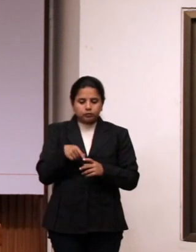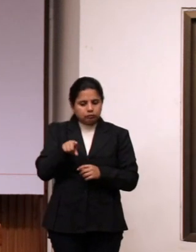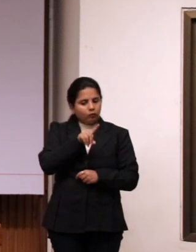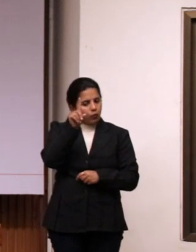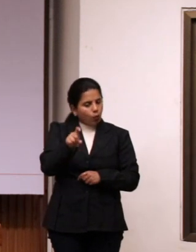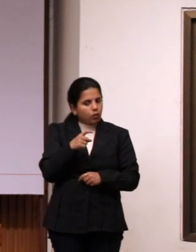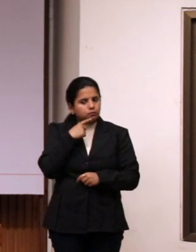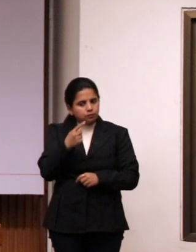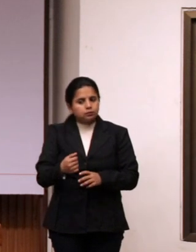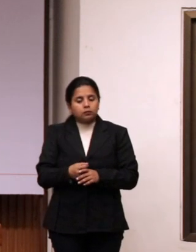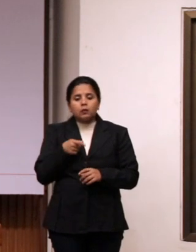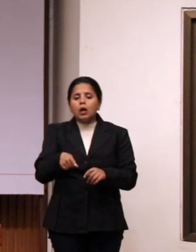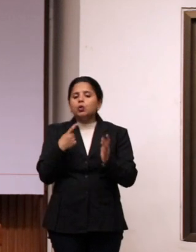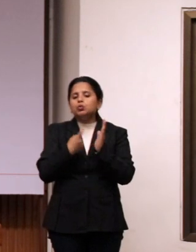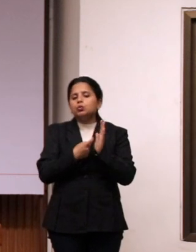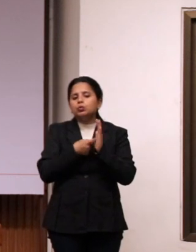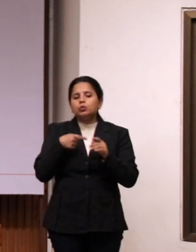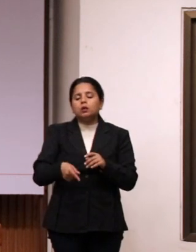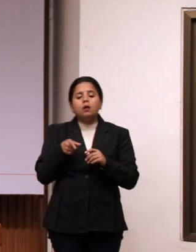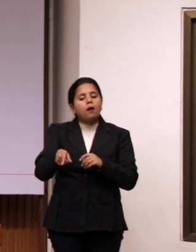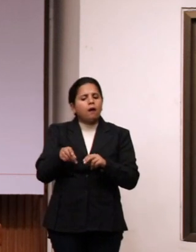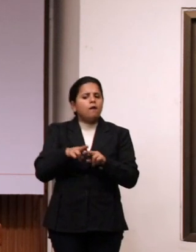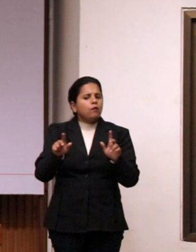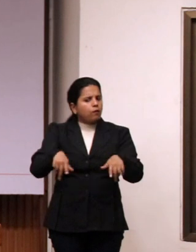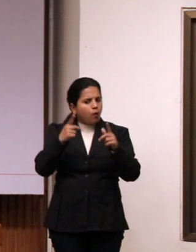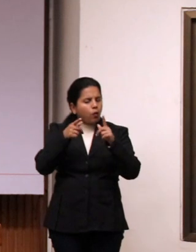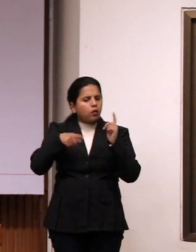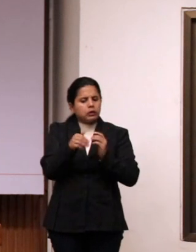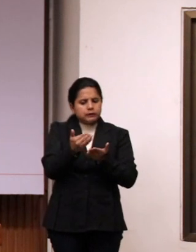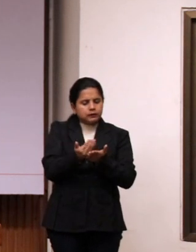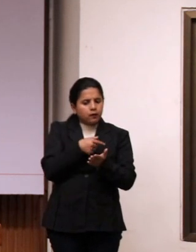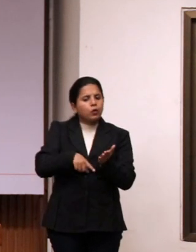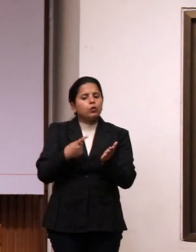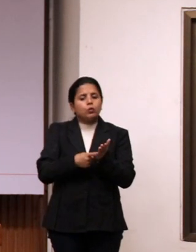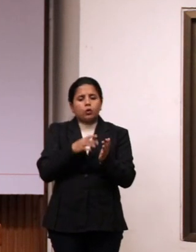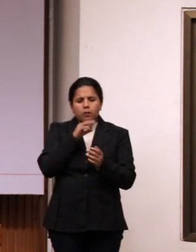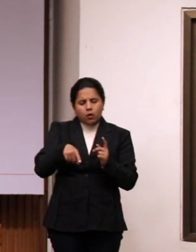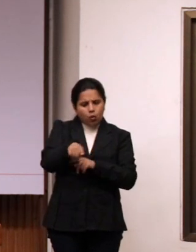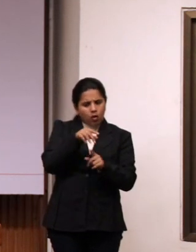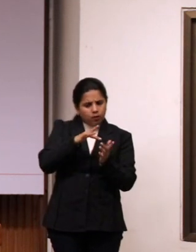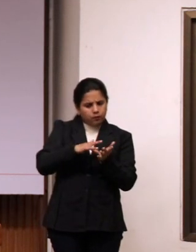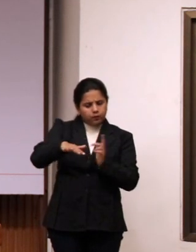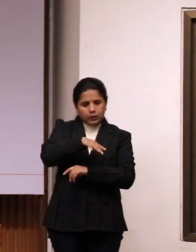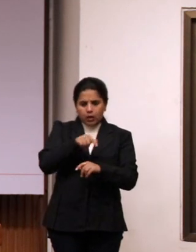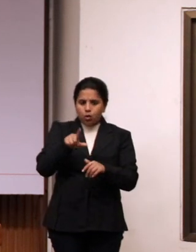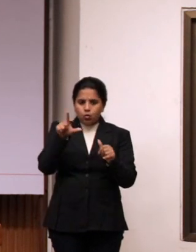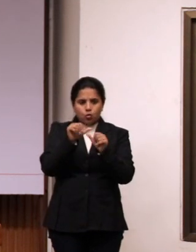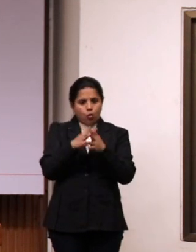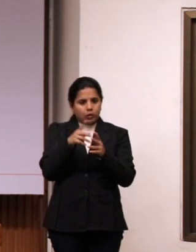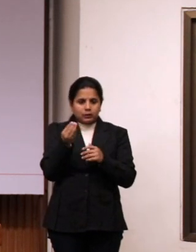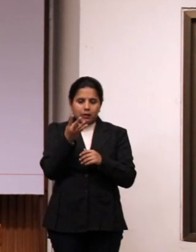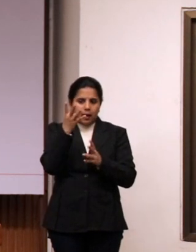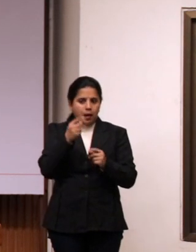question. The rule 11 of this forest conservation rule, it says that a specific density, now you said the law needs to sum